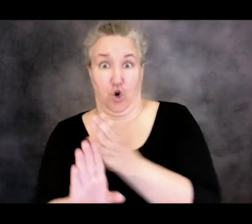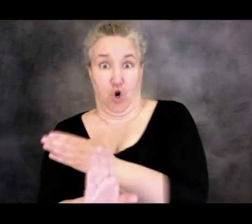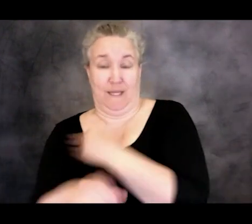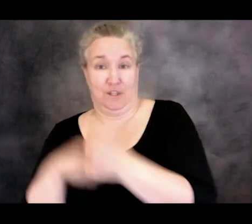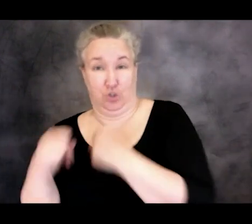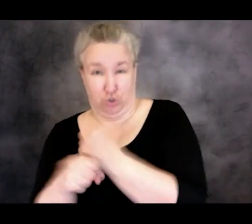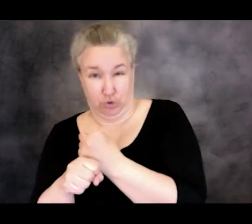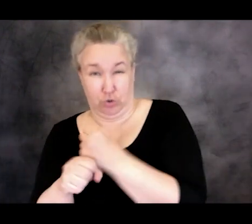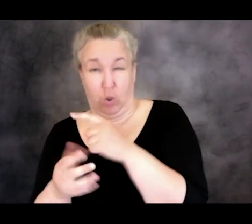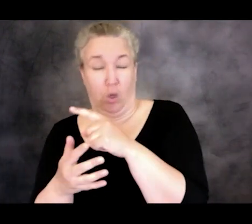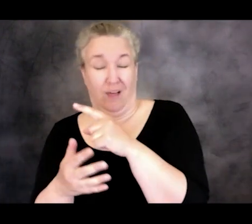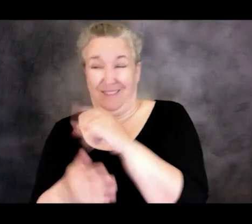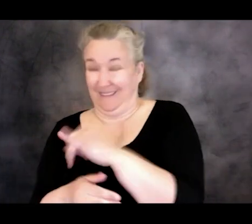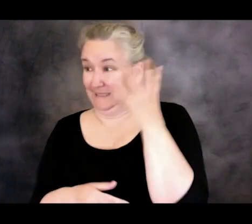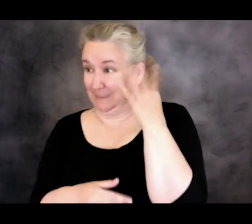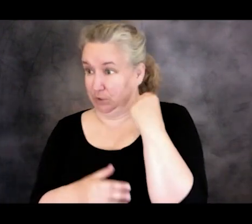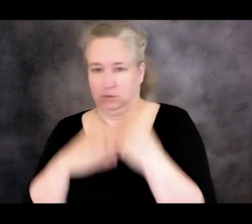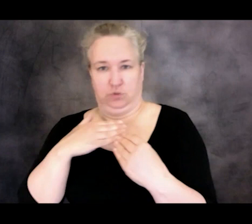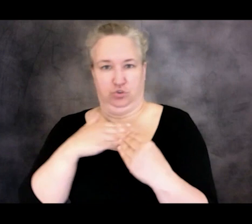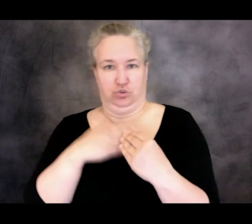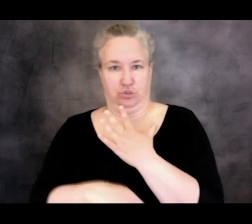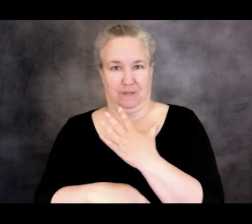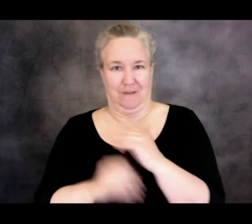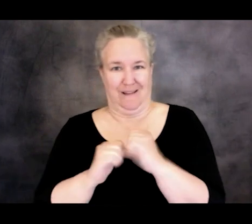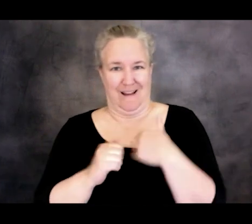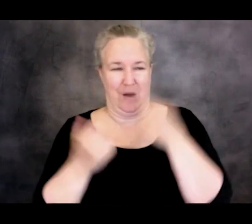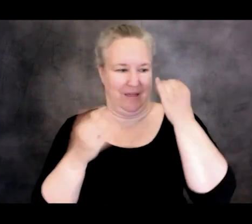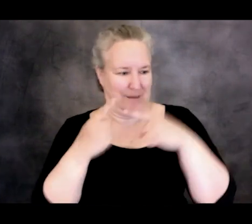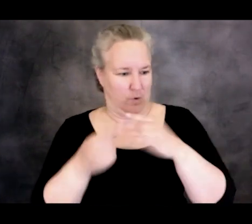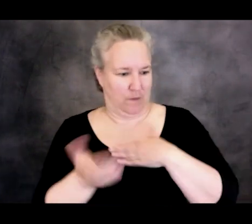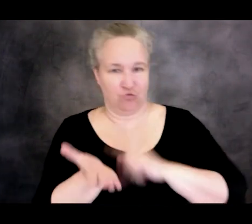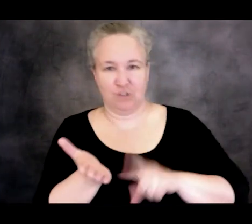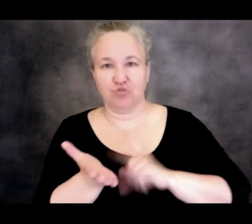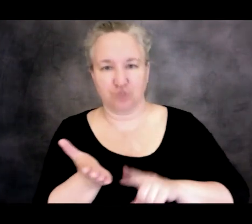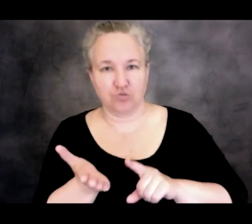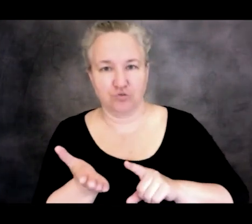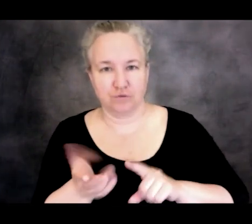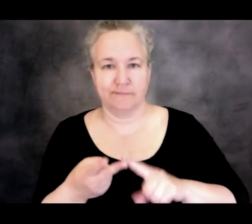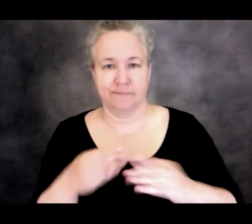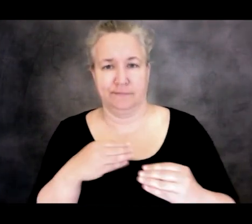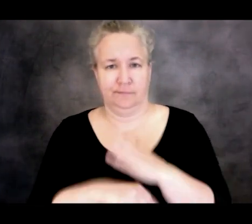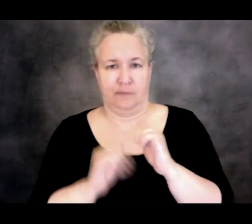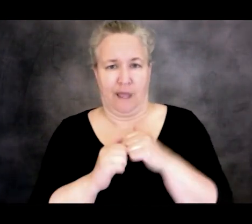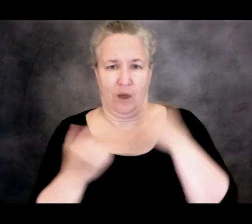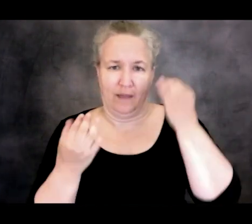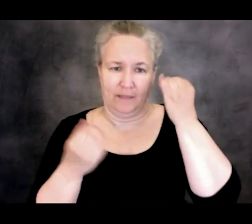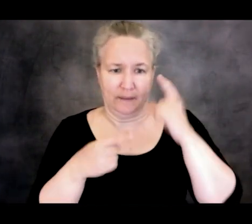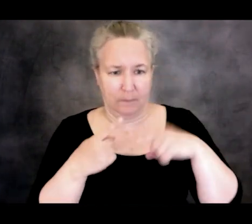after college really shaped the way that I think about my research, shaped the way that I think about